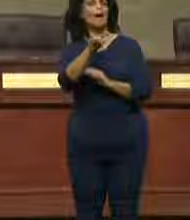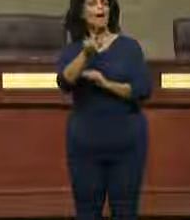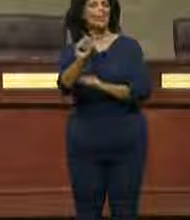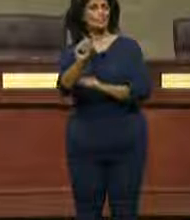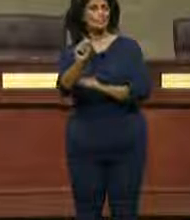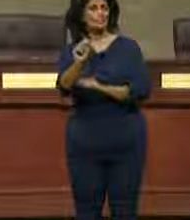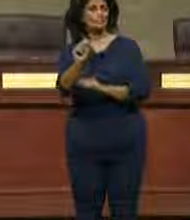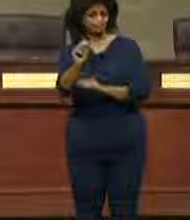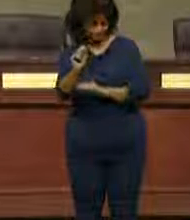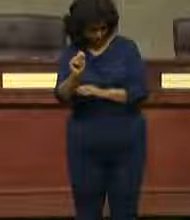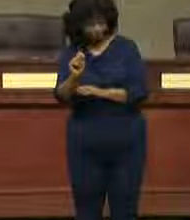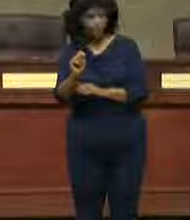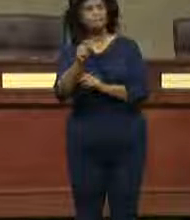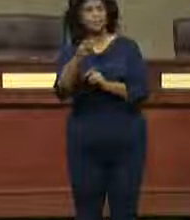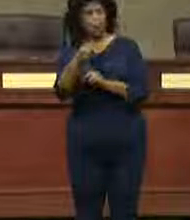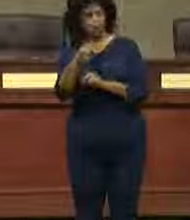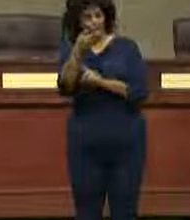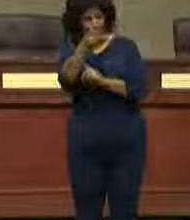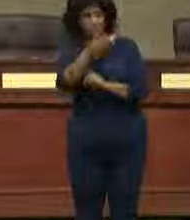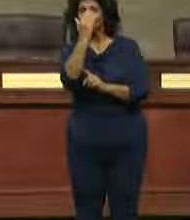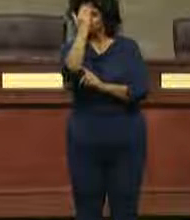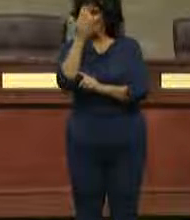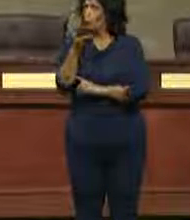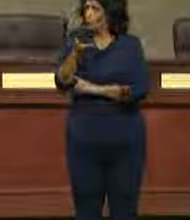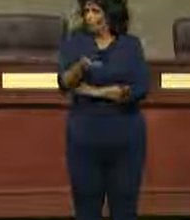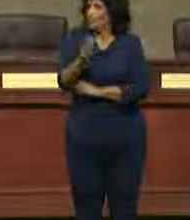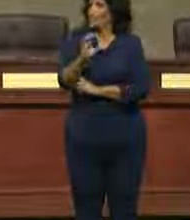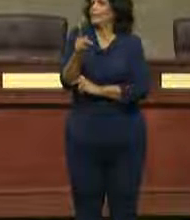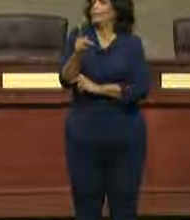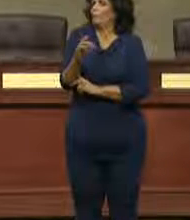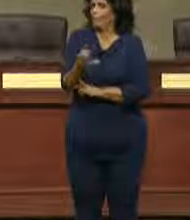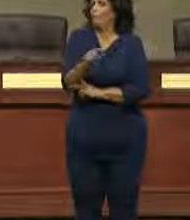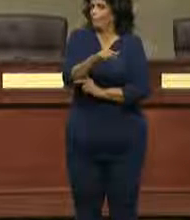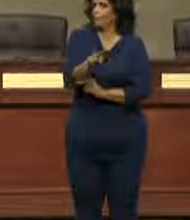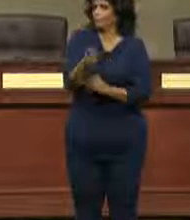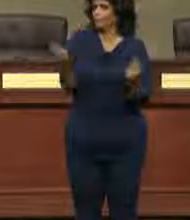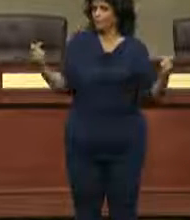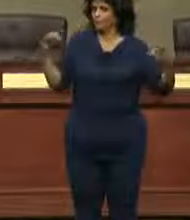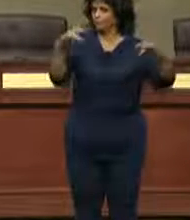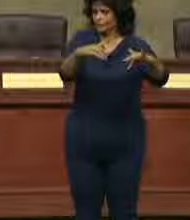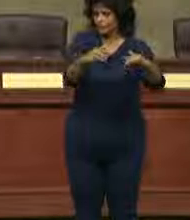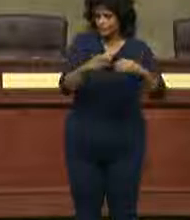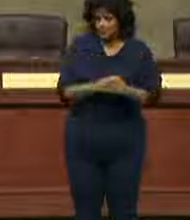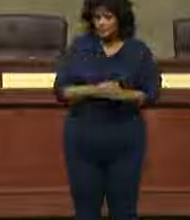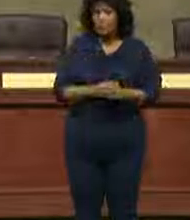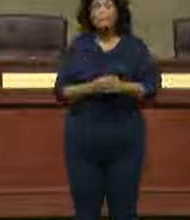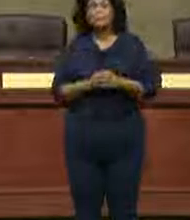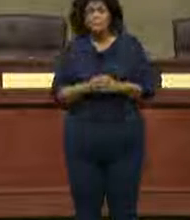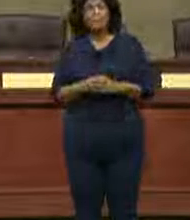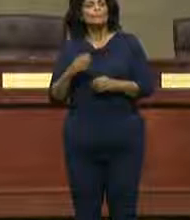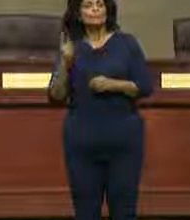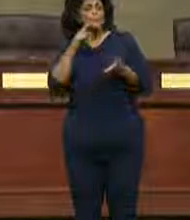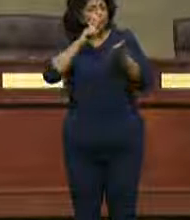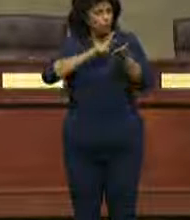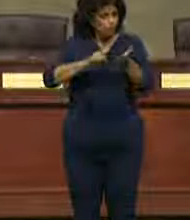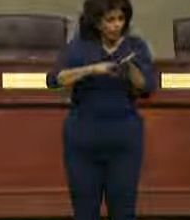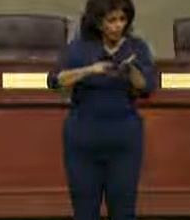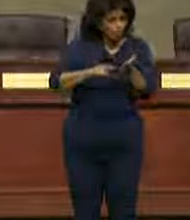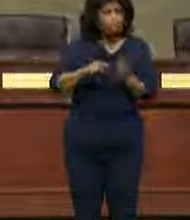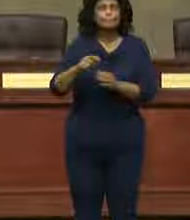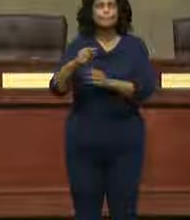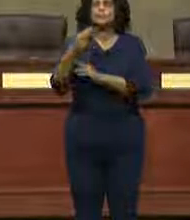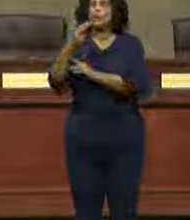found that the hotel was making every effort to make sure that their guests were following